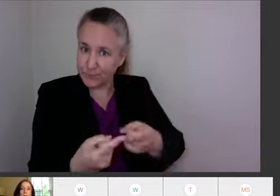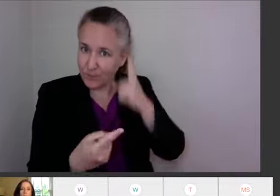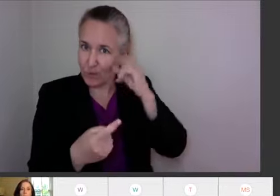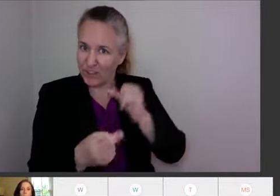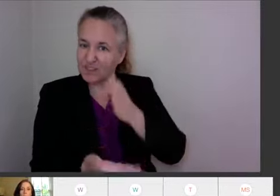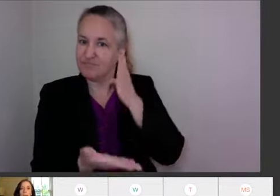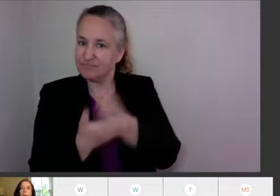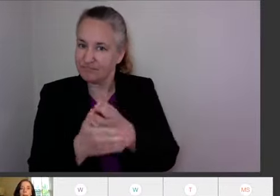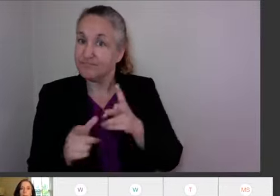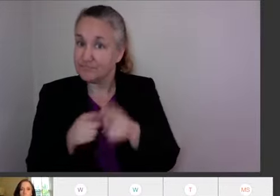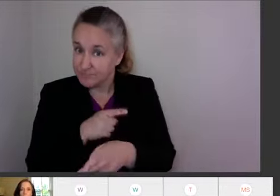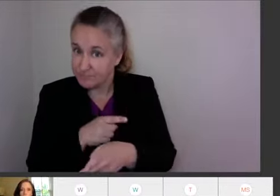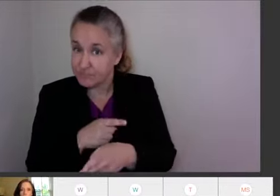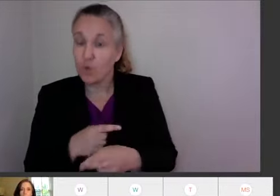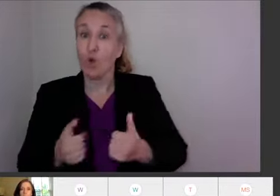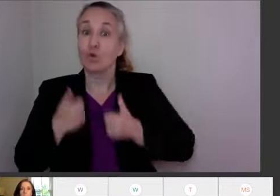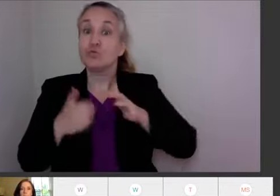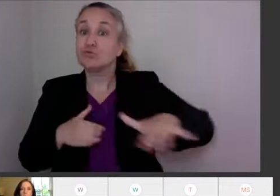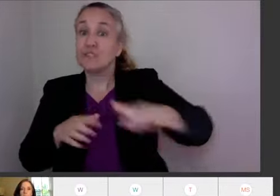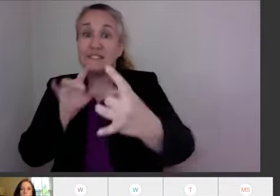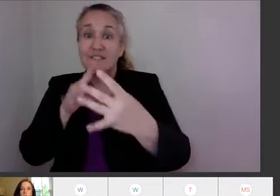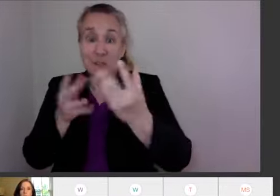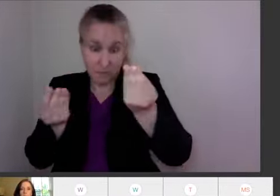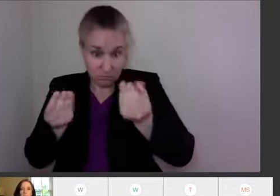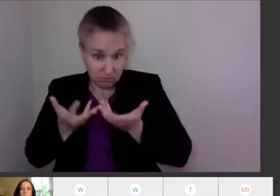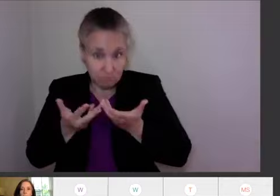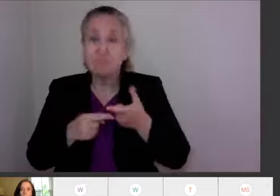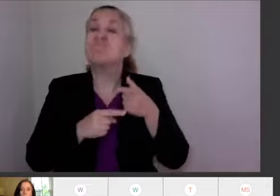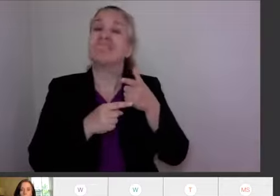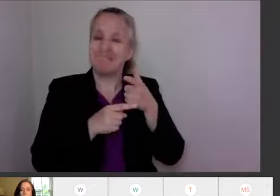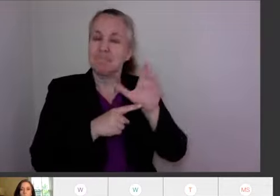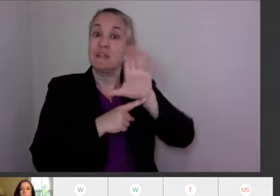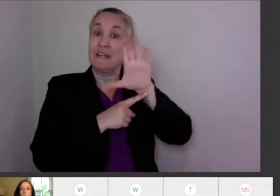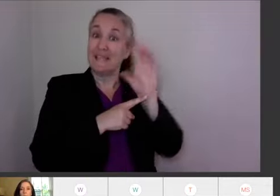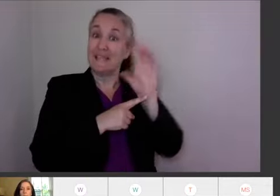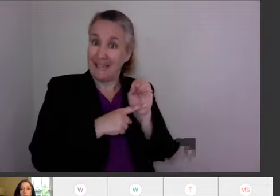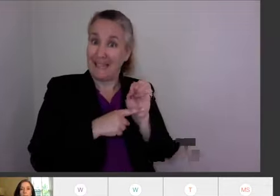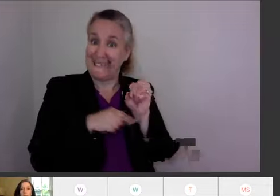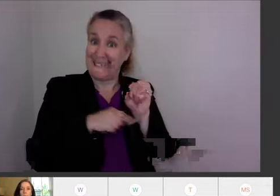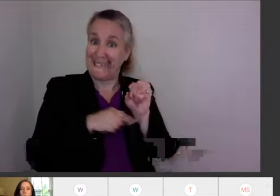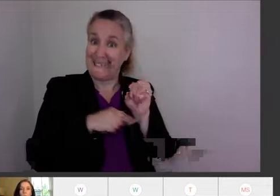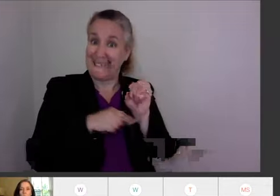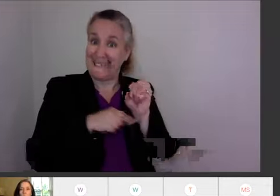on resident feedback, the county, beginning July the 6th,